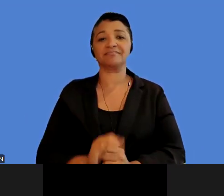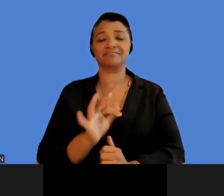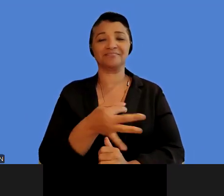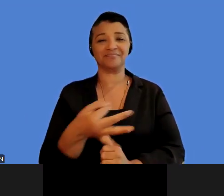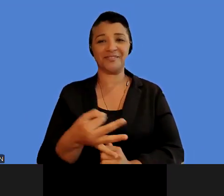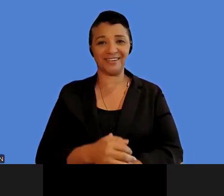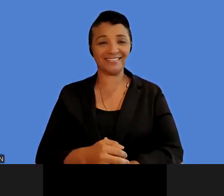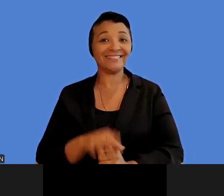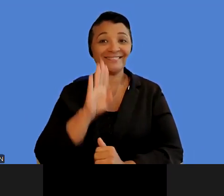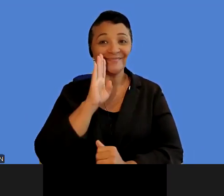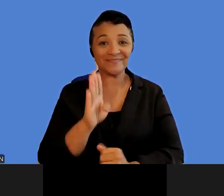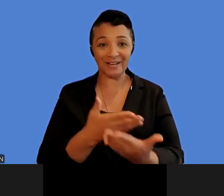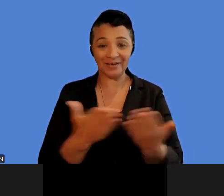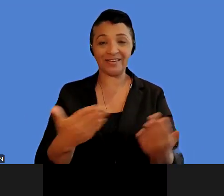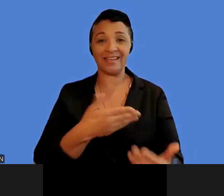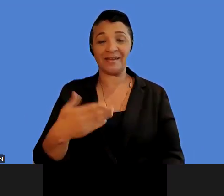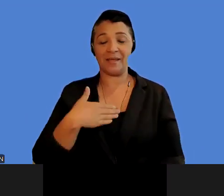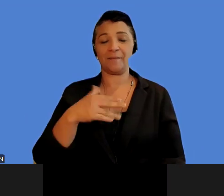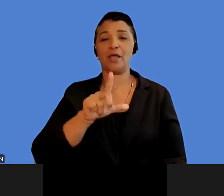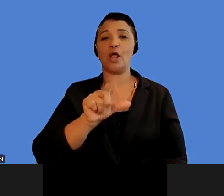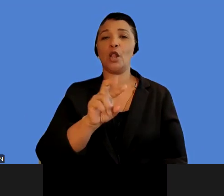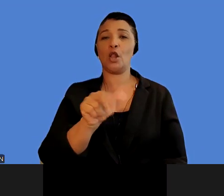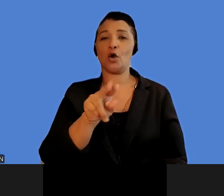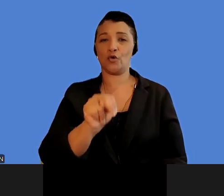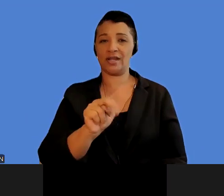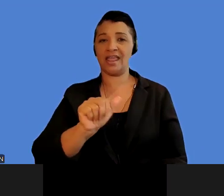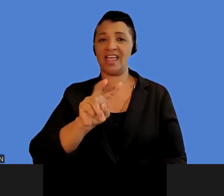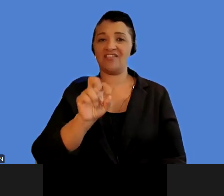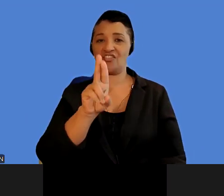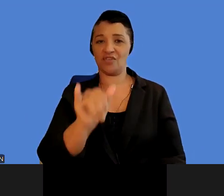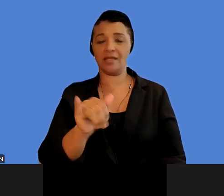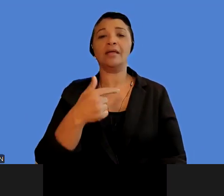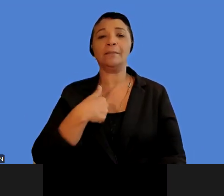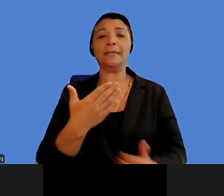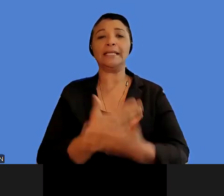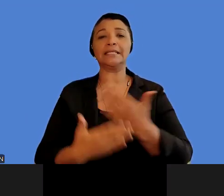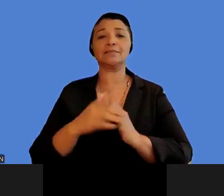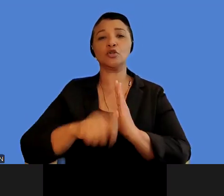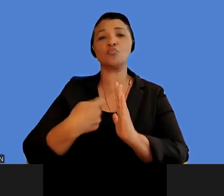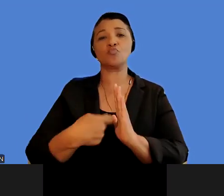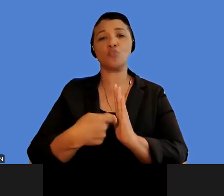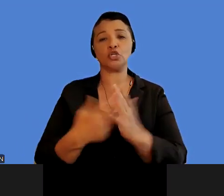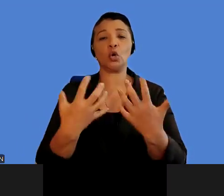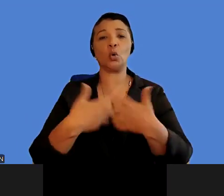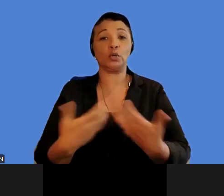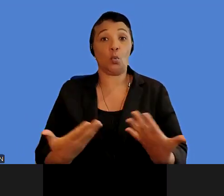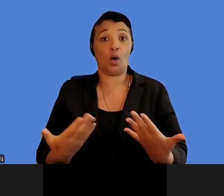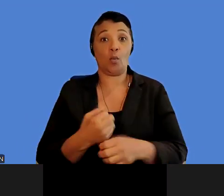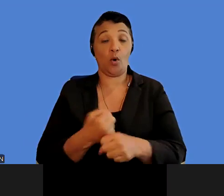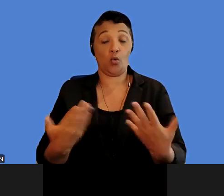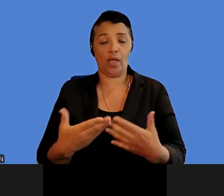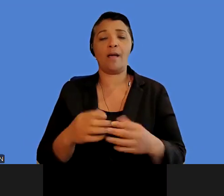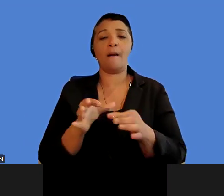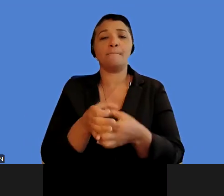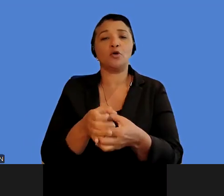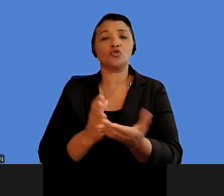hello, everybody. My name is Lauren Avery, and I am the Disability Project Coordinator at Minority Rights Group, which is the leading